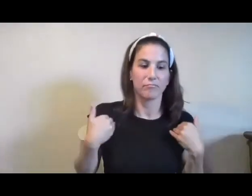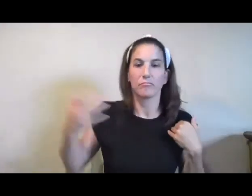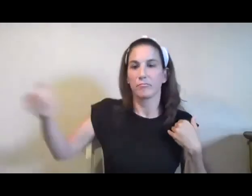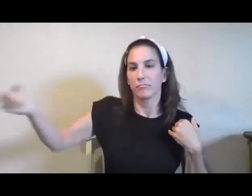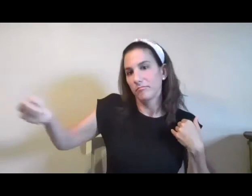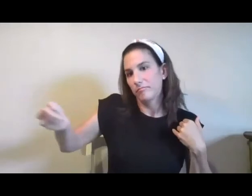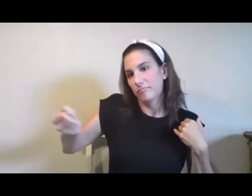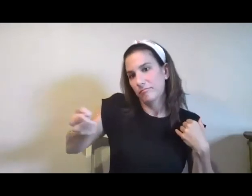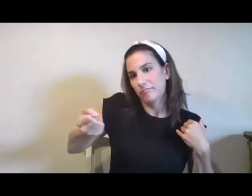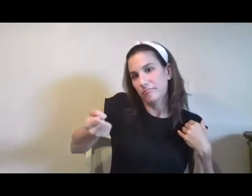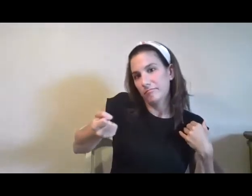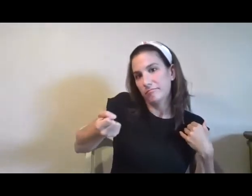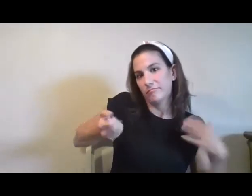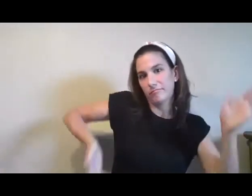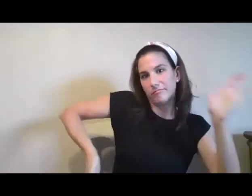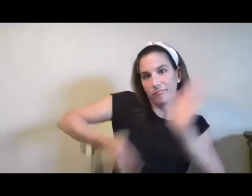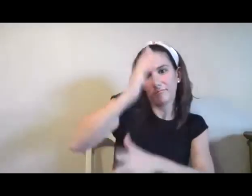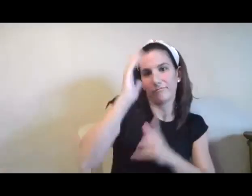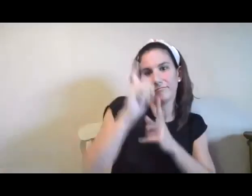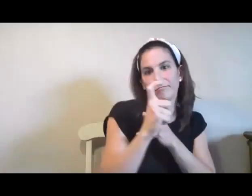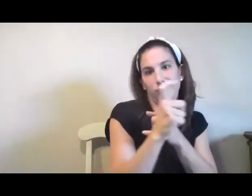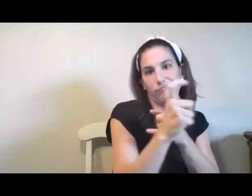wagon and ran.